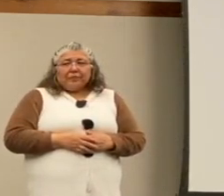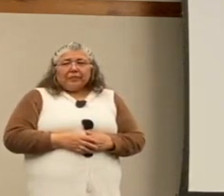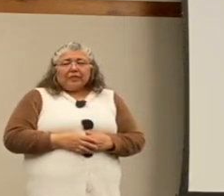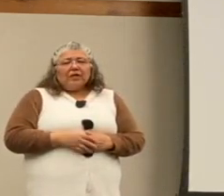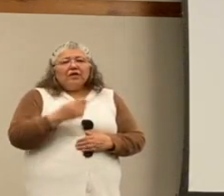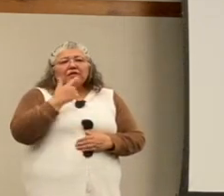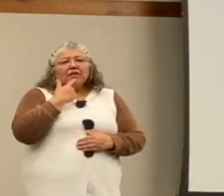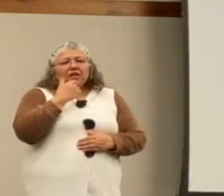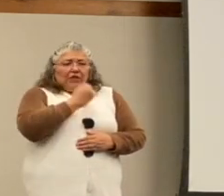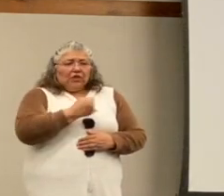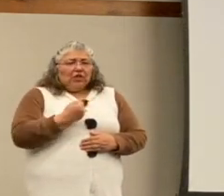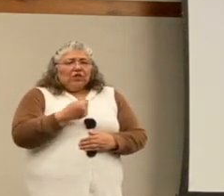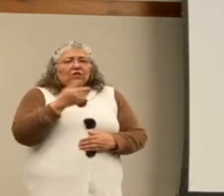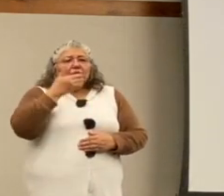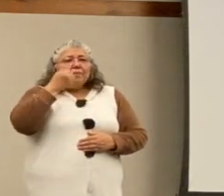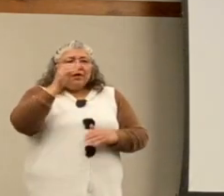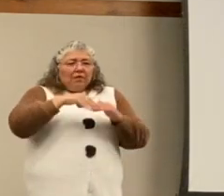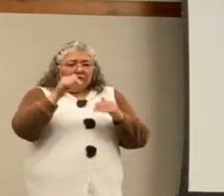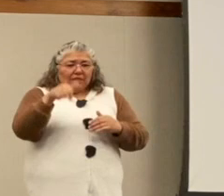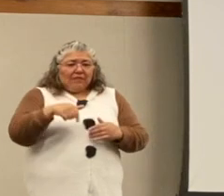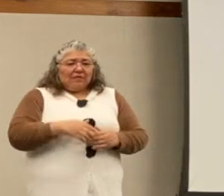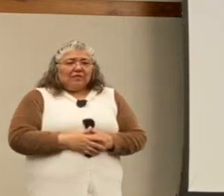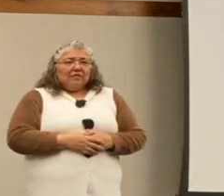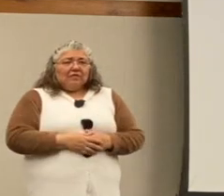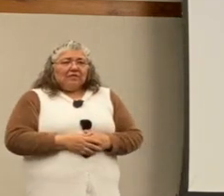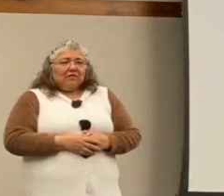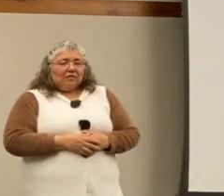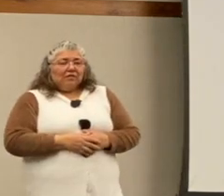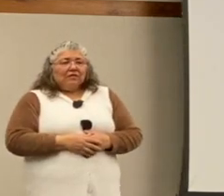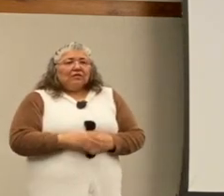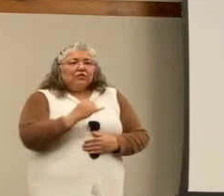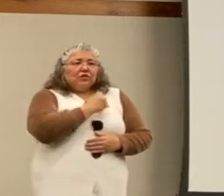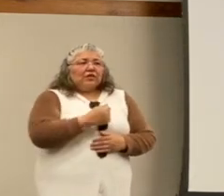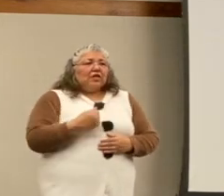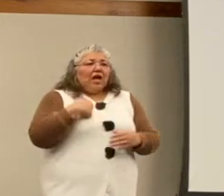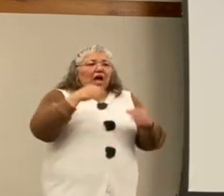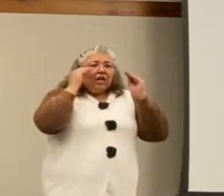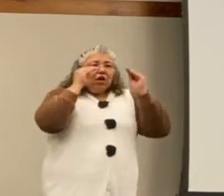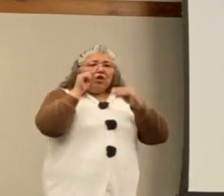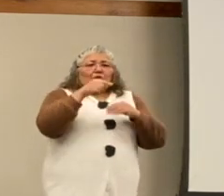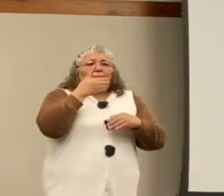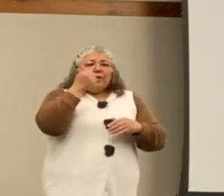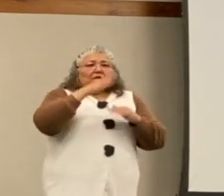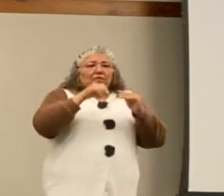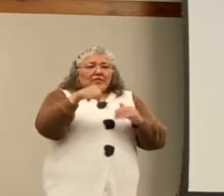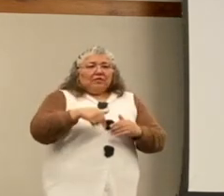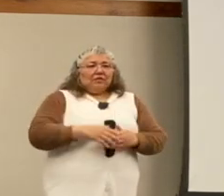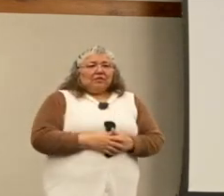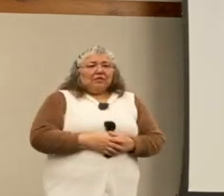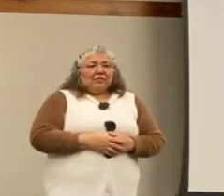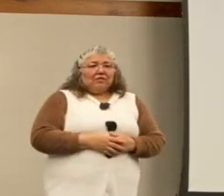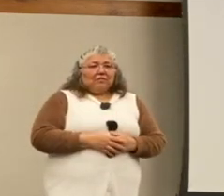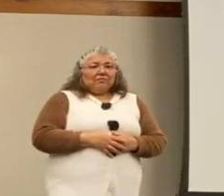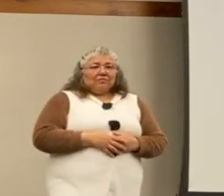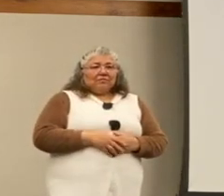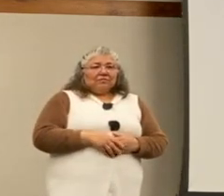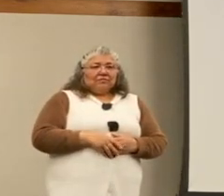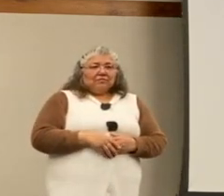He says, Jason, you're better than this. He says, Jason, I taught you better than this.